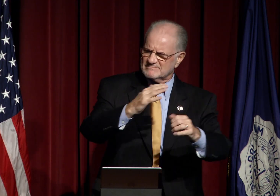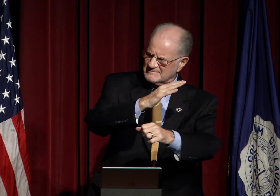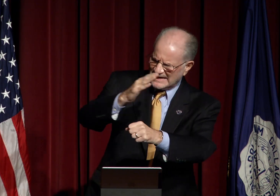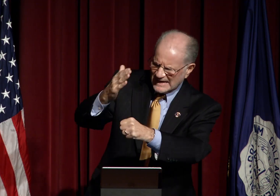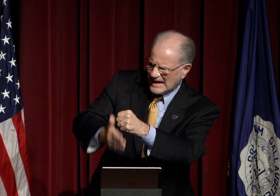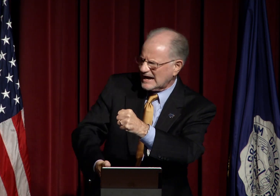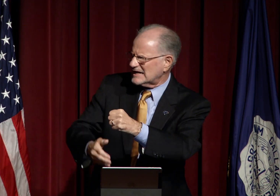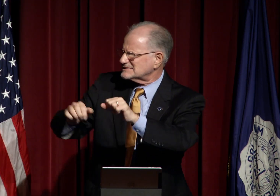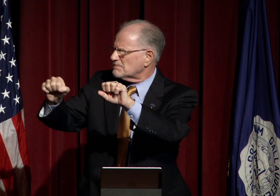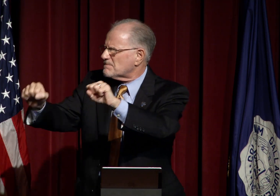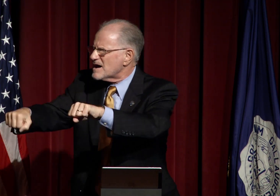And know